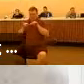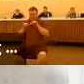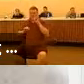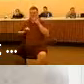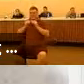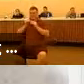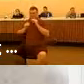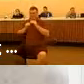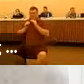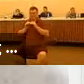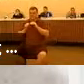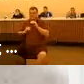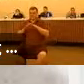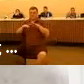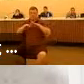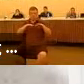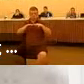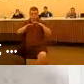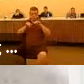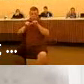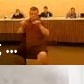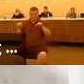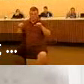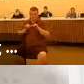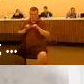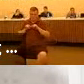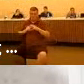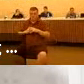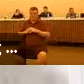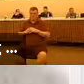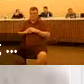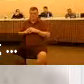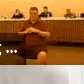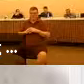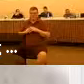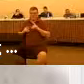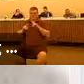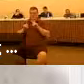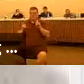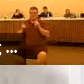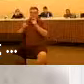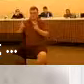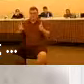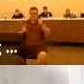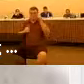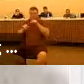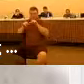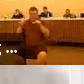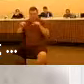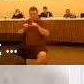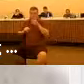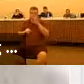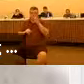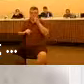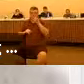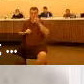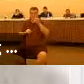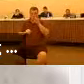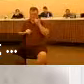some of those drainage issues in terms, there'll be, but the large areas, the ones off of